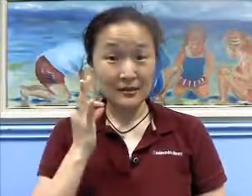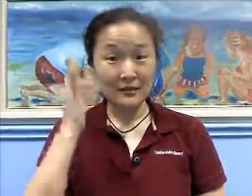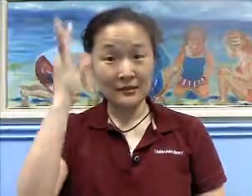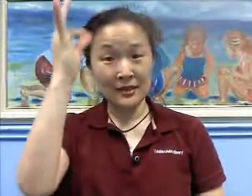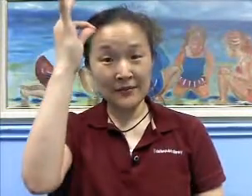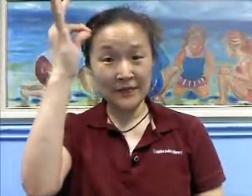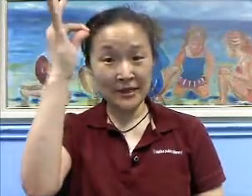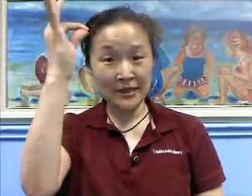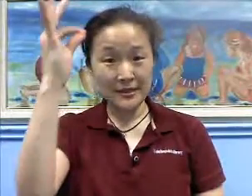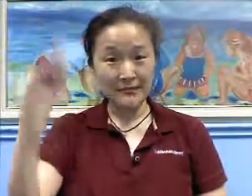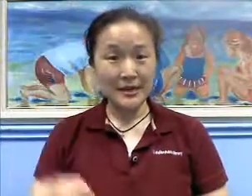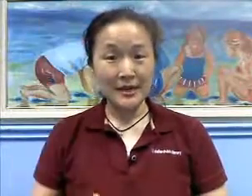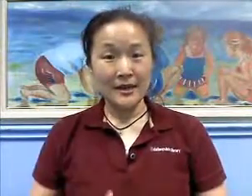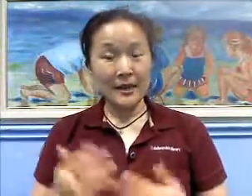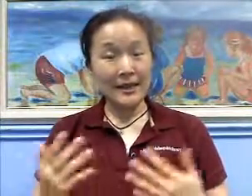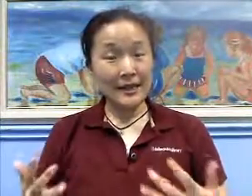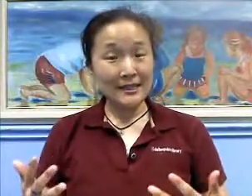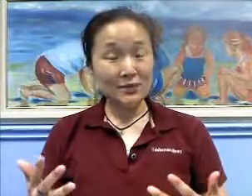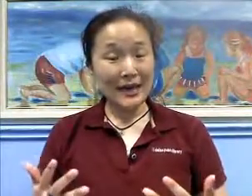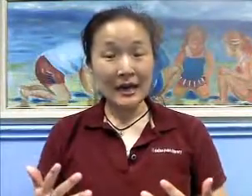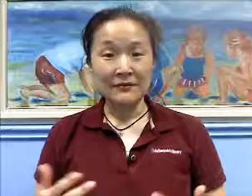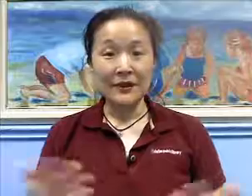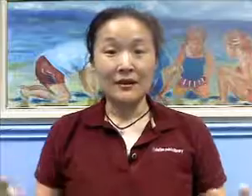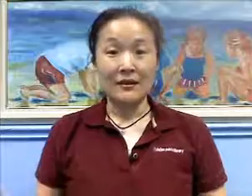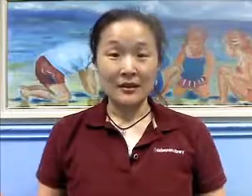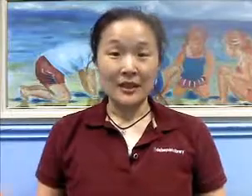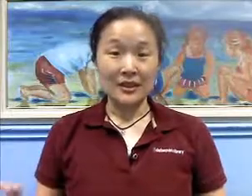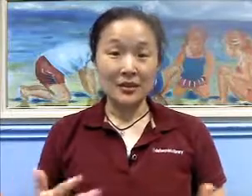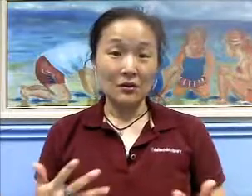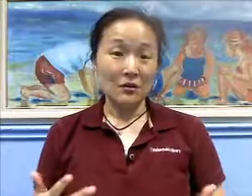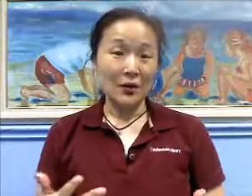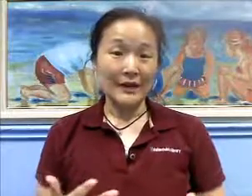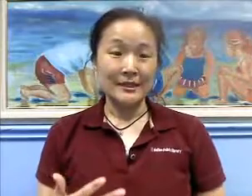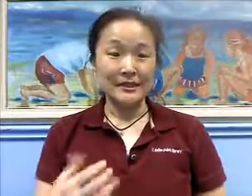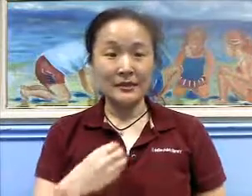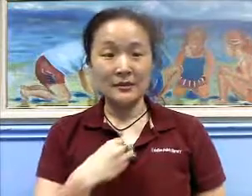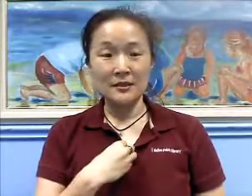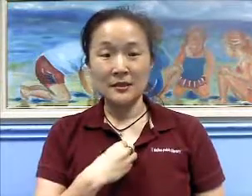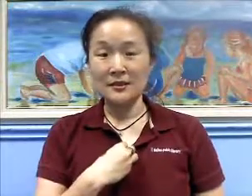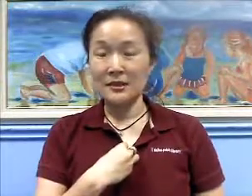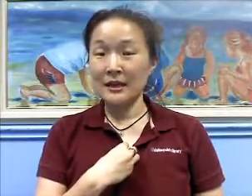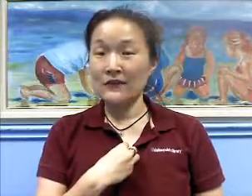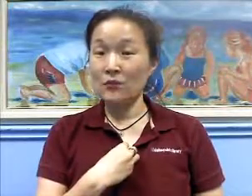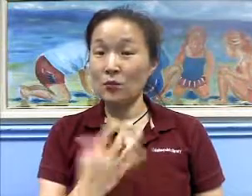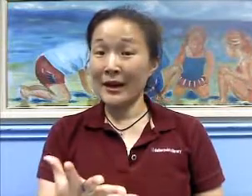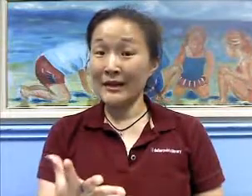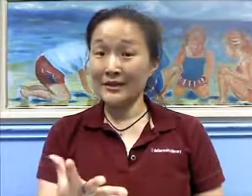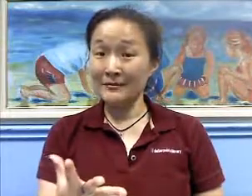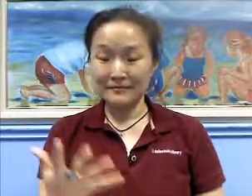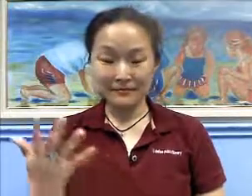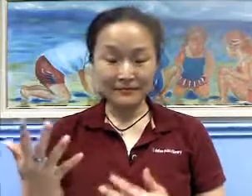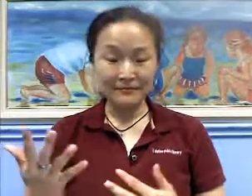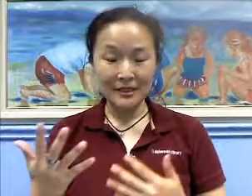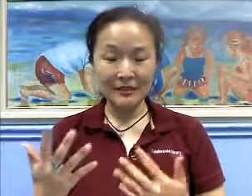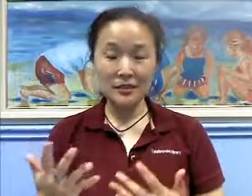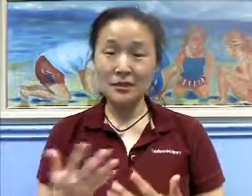so Native American. And last we have Caucasian or white, and you just do the sign for white. So those are